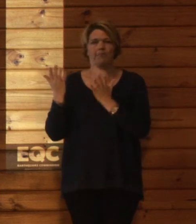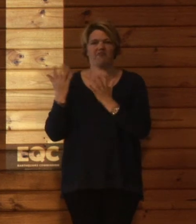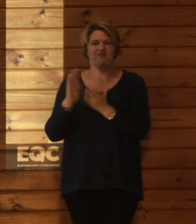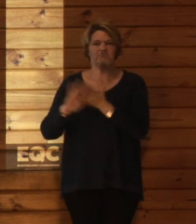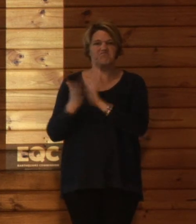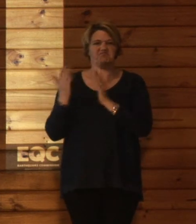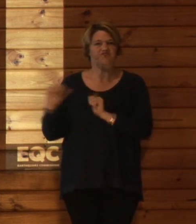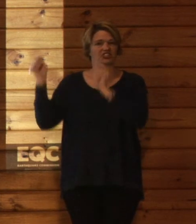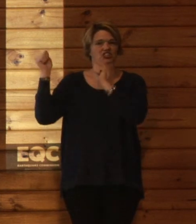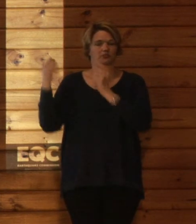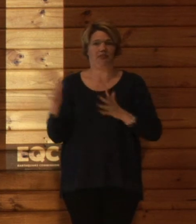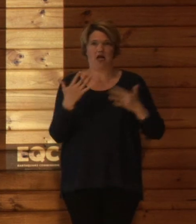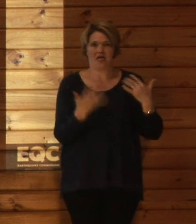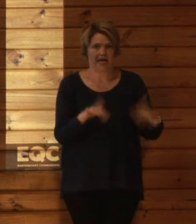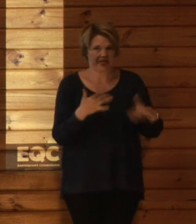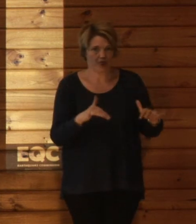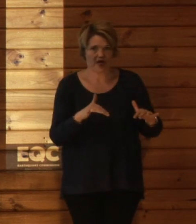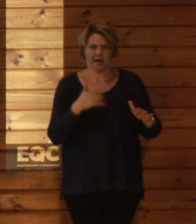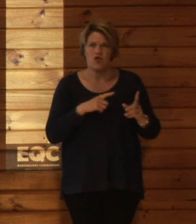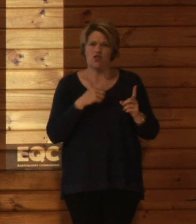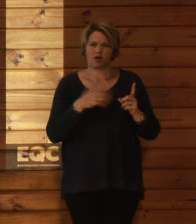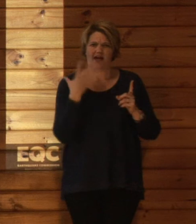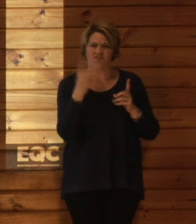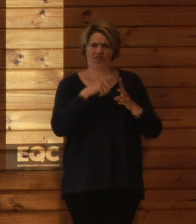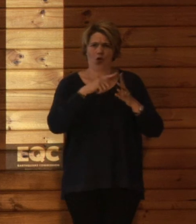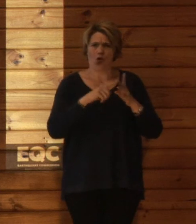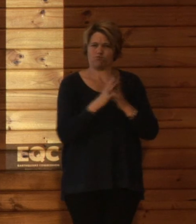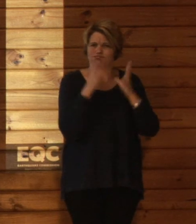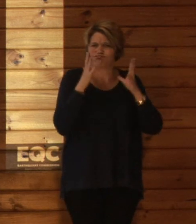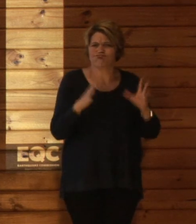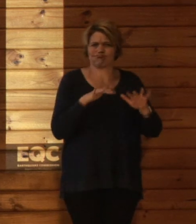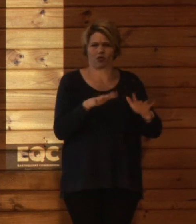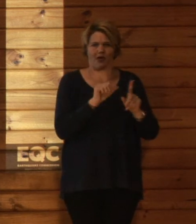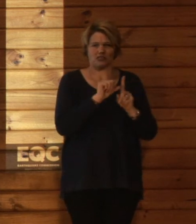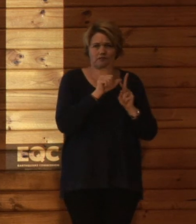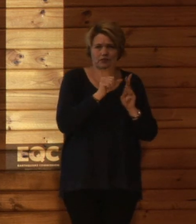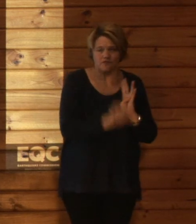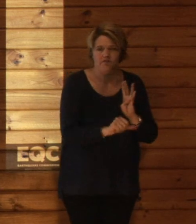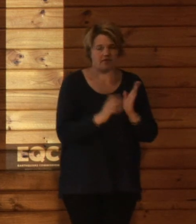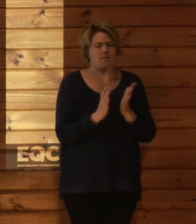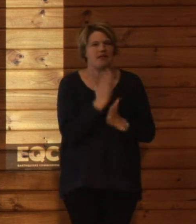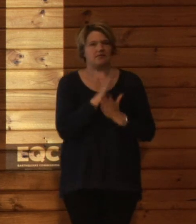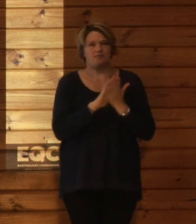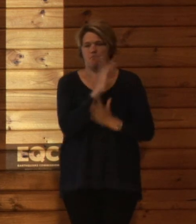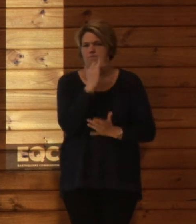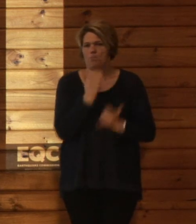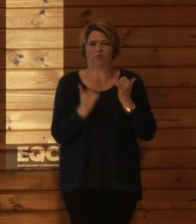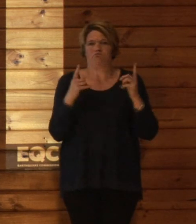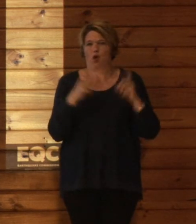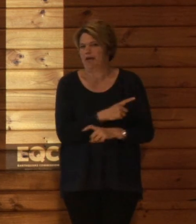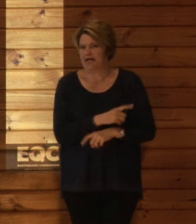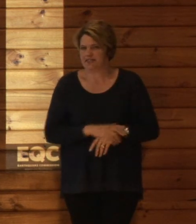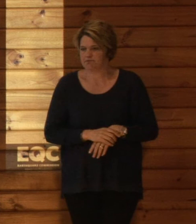four ongoing earthquake sequences, it's made things a lot more complicated. What it has shown us, though, is that as we've had all these